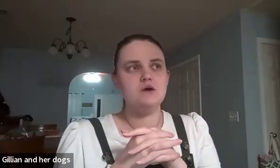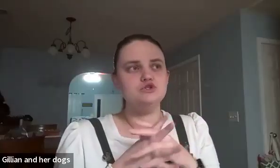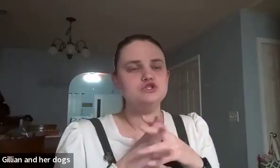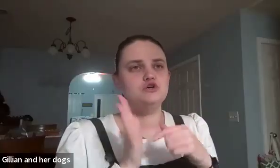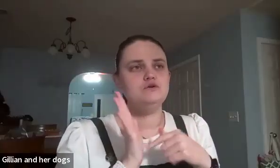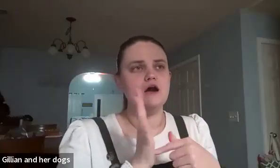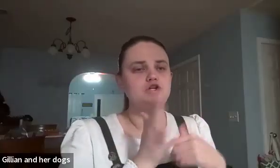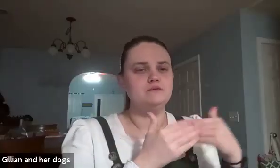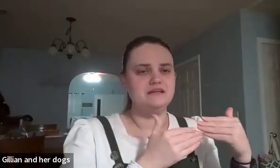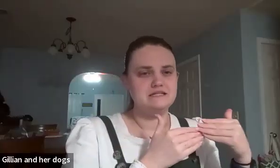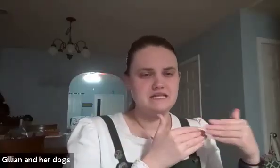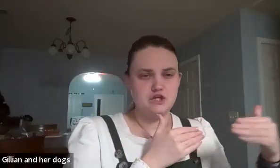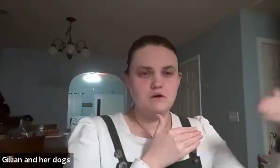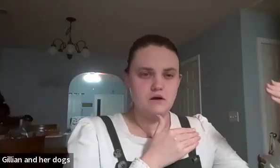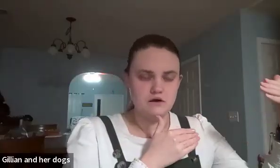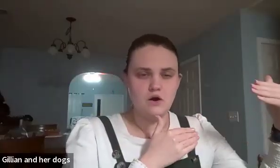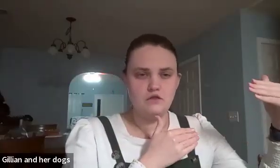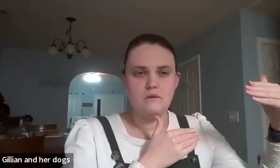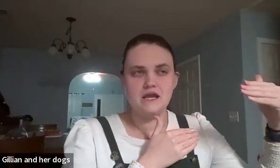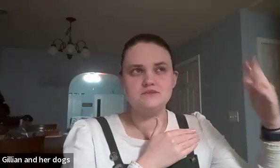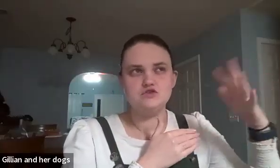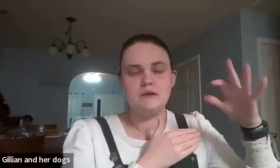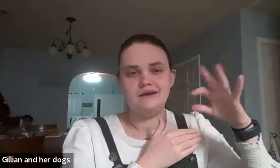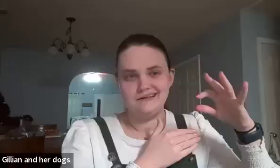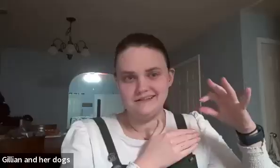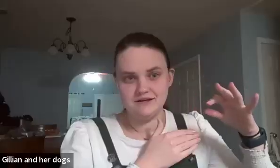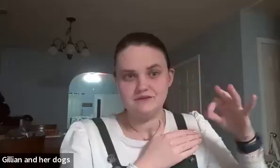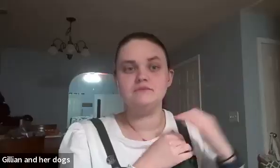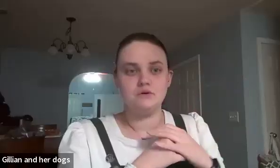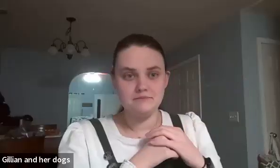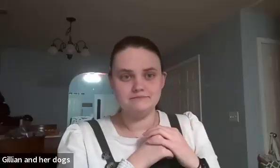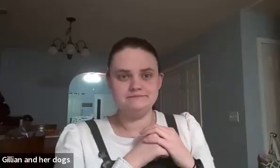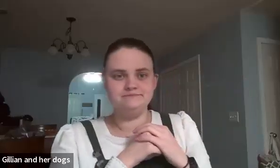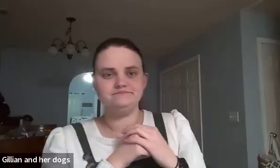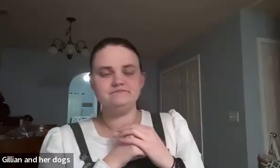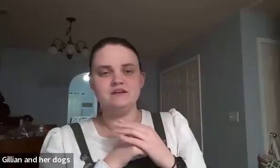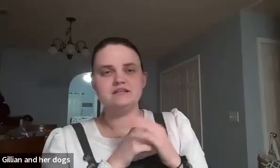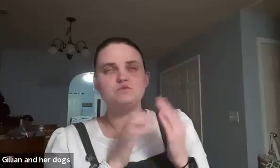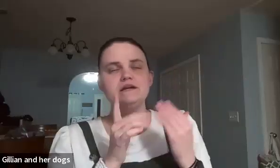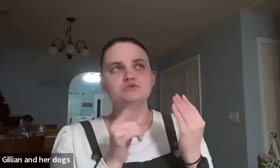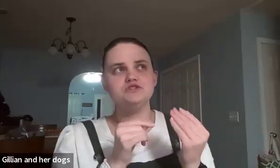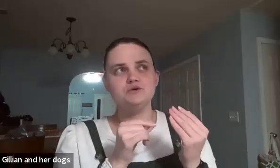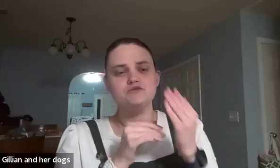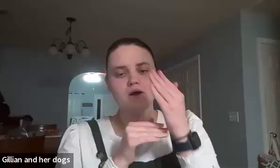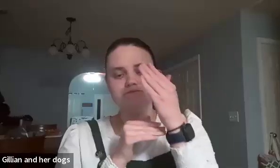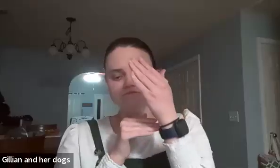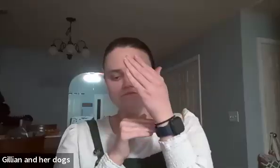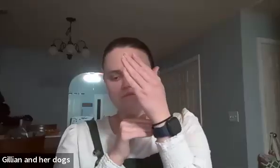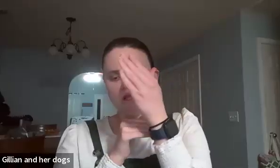I will show you how you would continue on all the way up to about 99. Okay? Because what it will do from